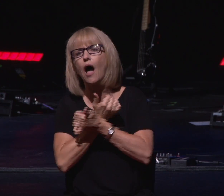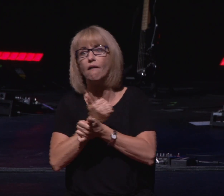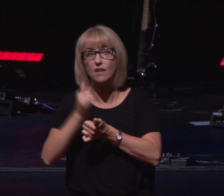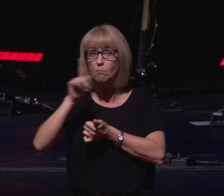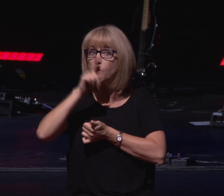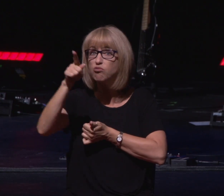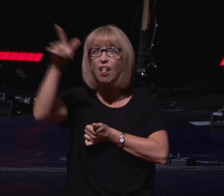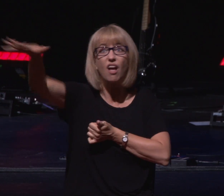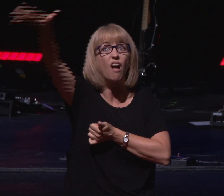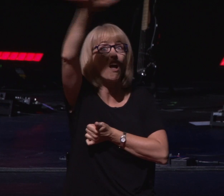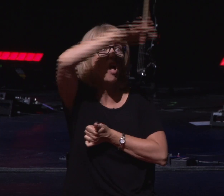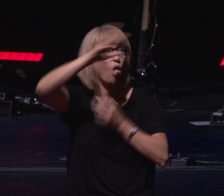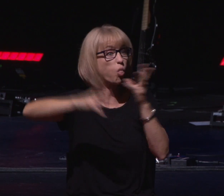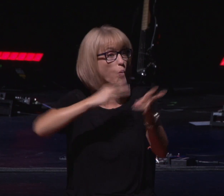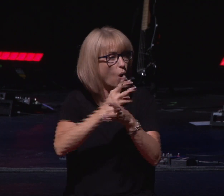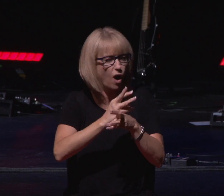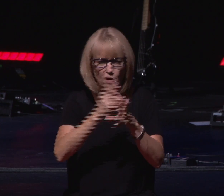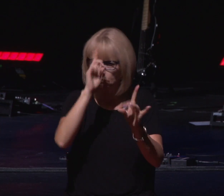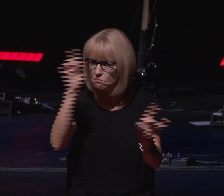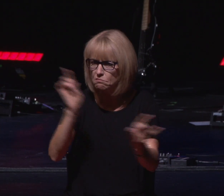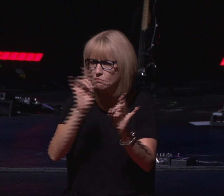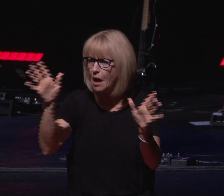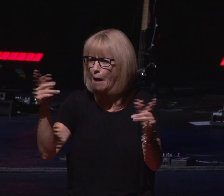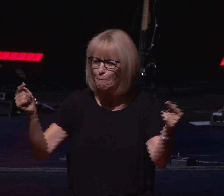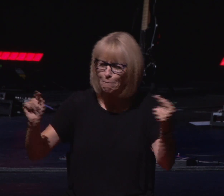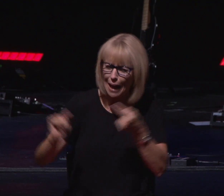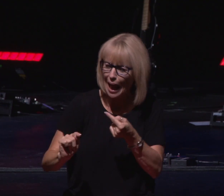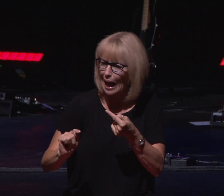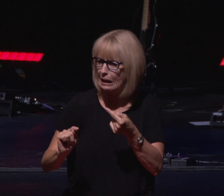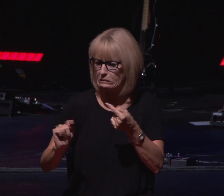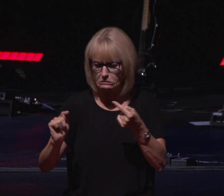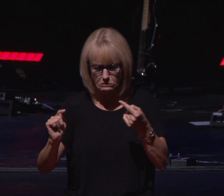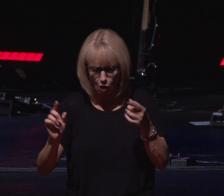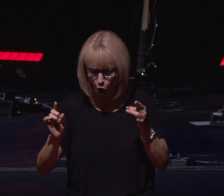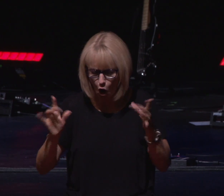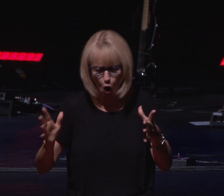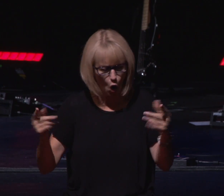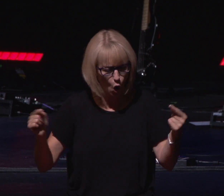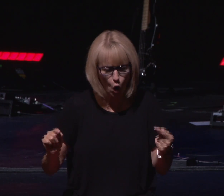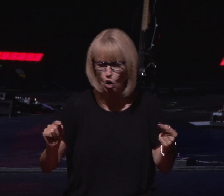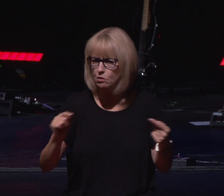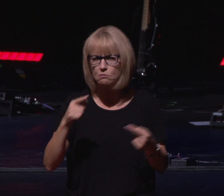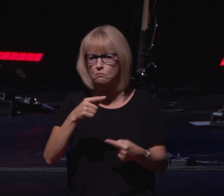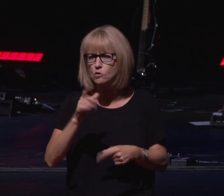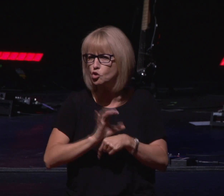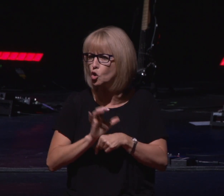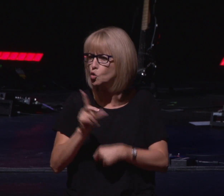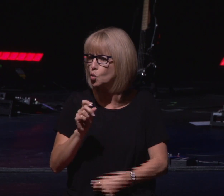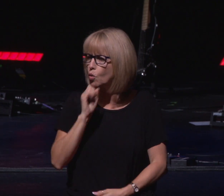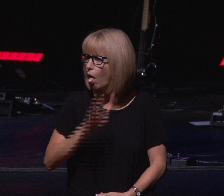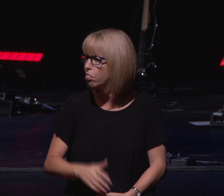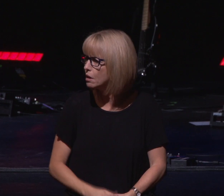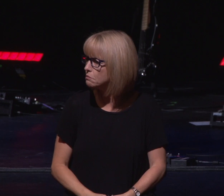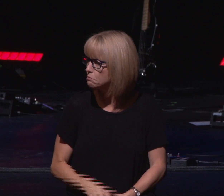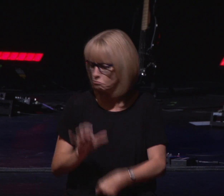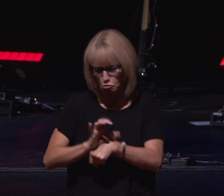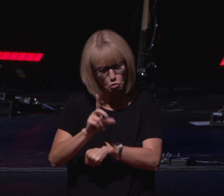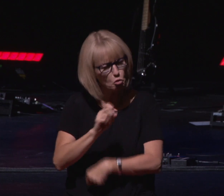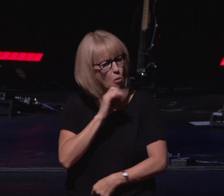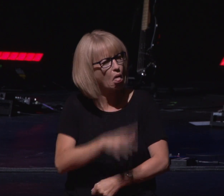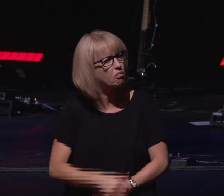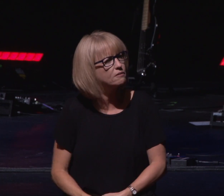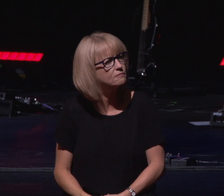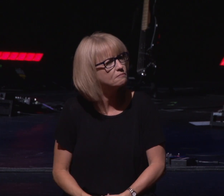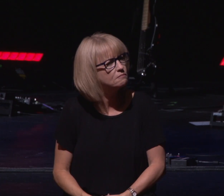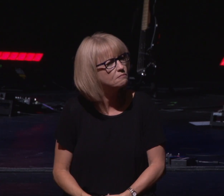and injustice going on, and many of those churches did nothing, history records. And the same thing is true today. There's pain, there's